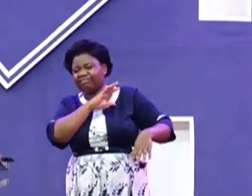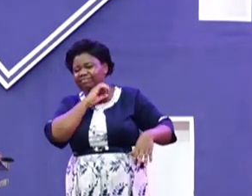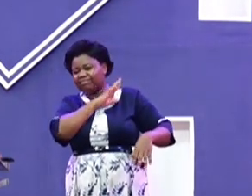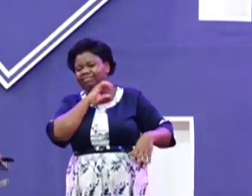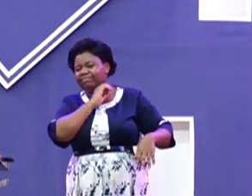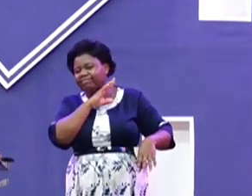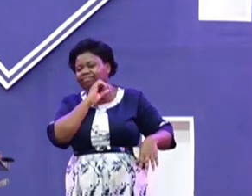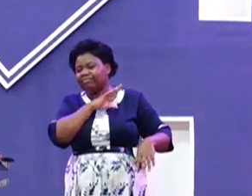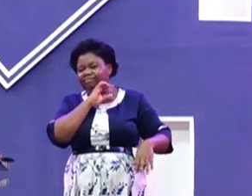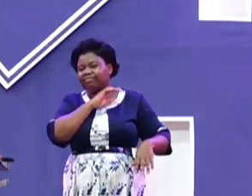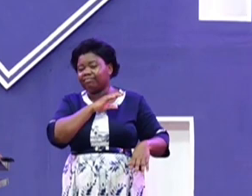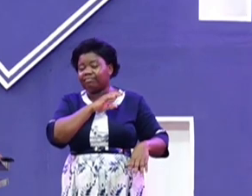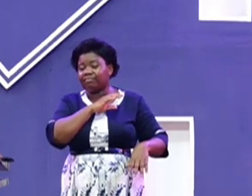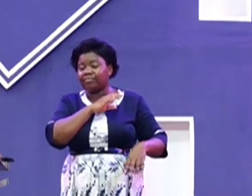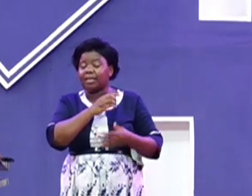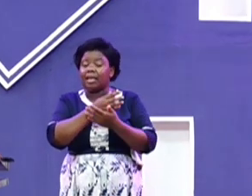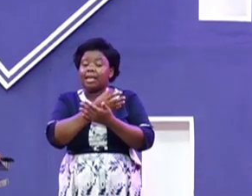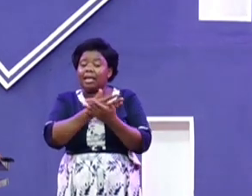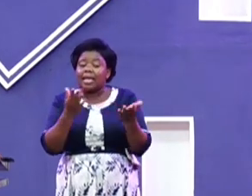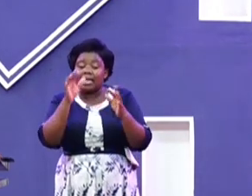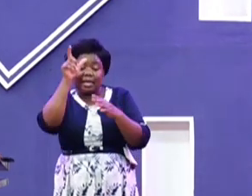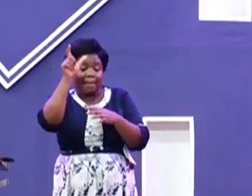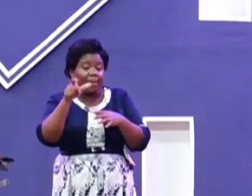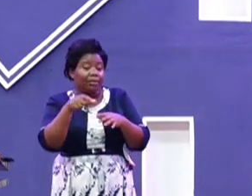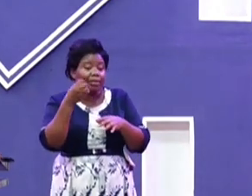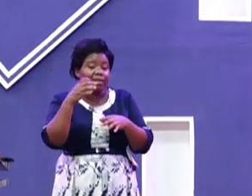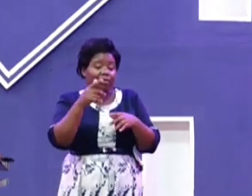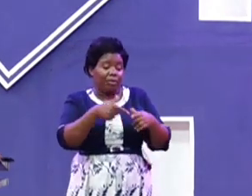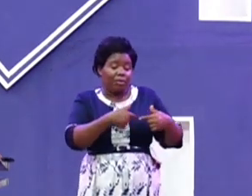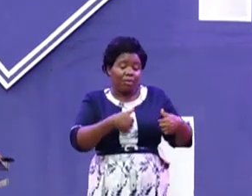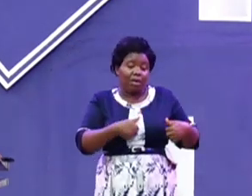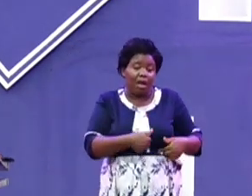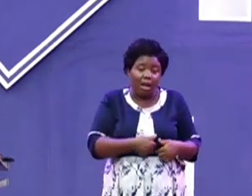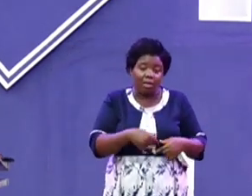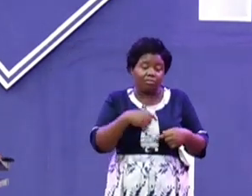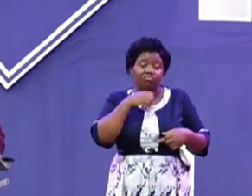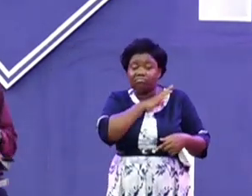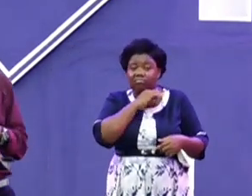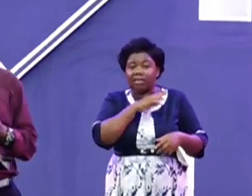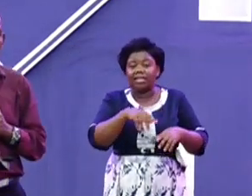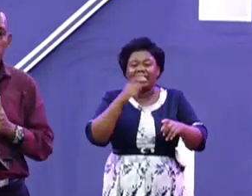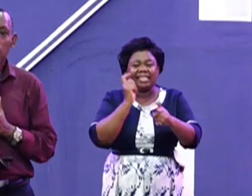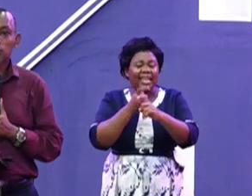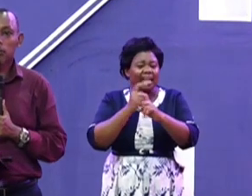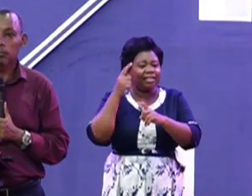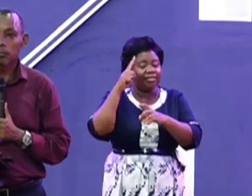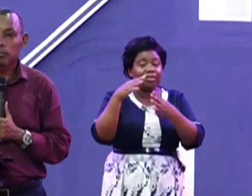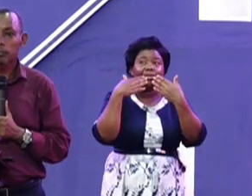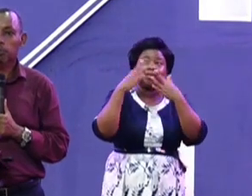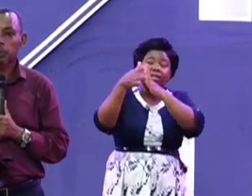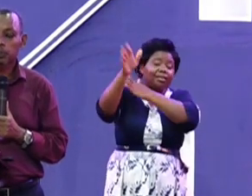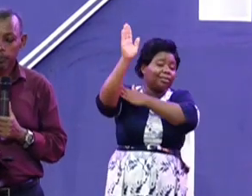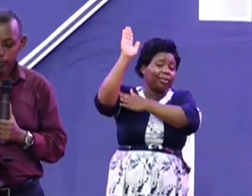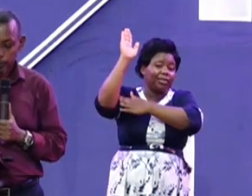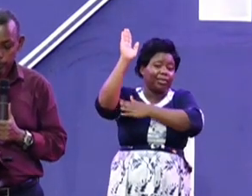where grumbling starts from. Muntu yenna mu mutima gonga olina okwemulugunya kizibu okwebaza Katonda.